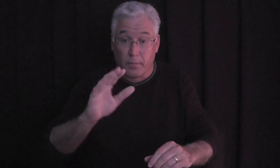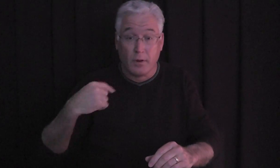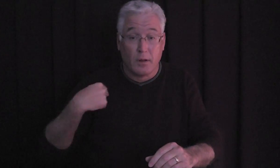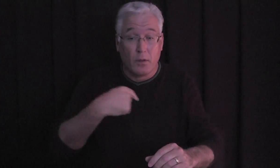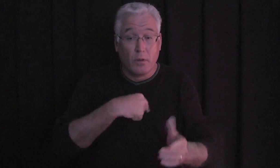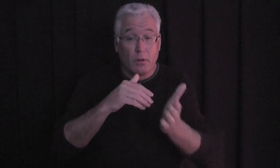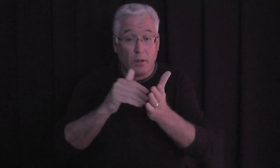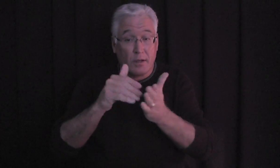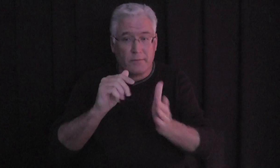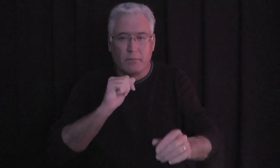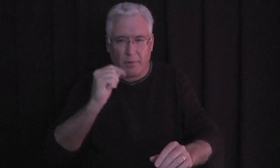of creation.